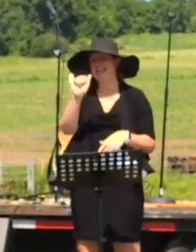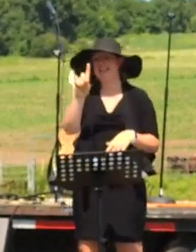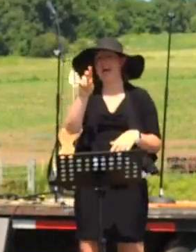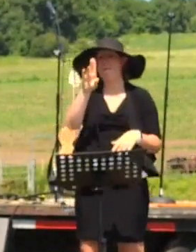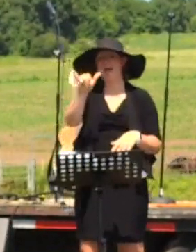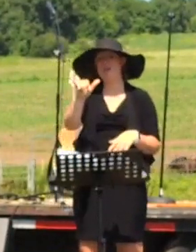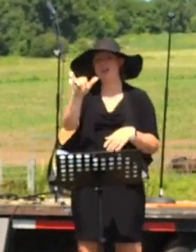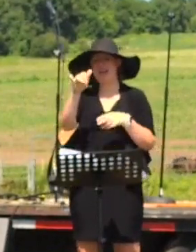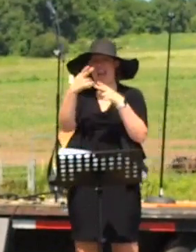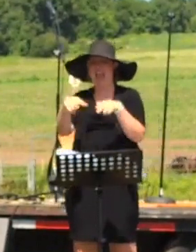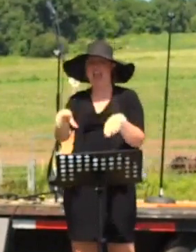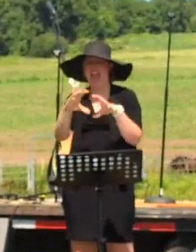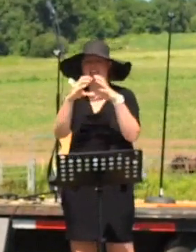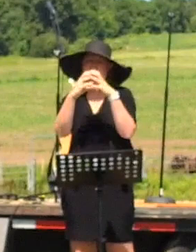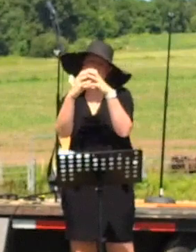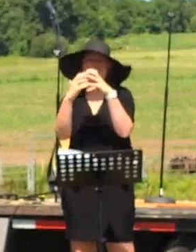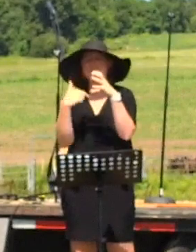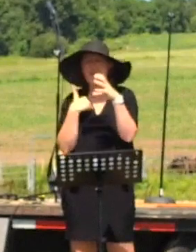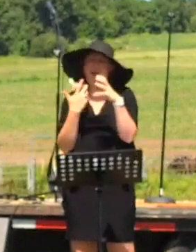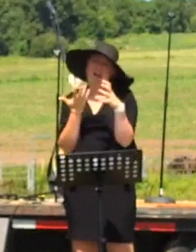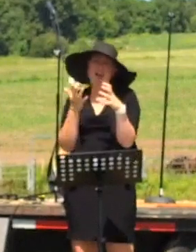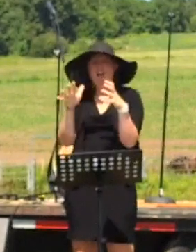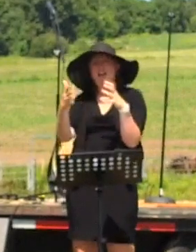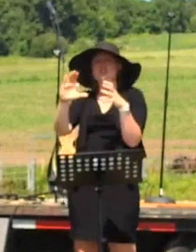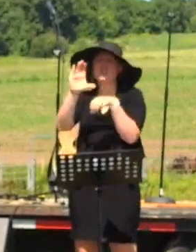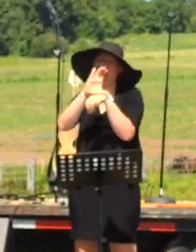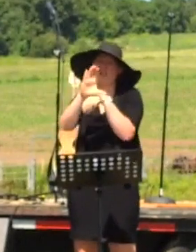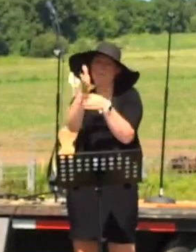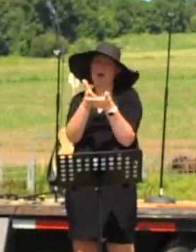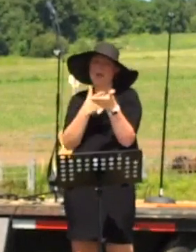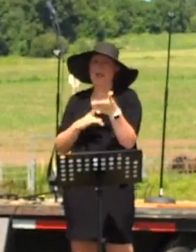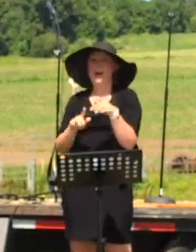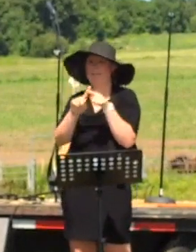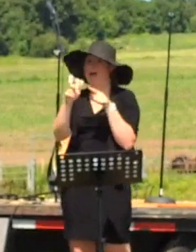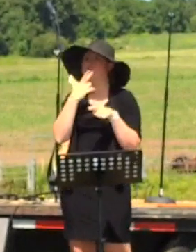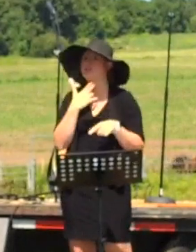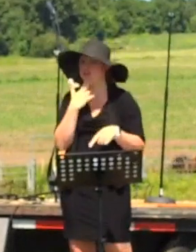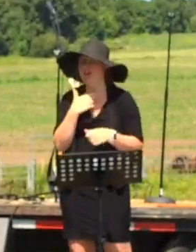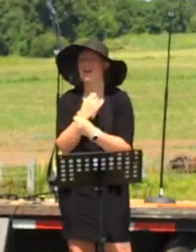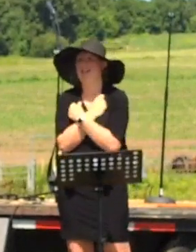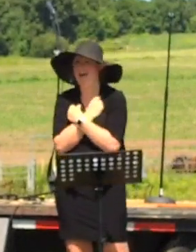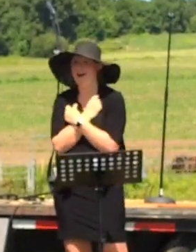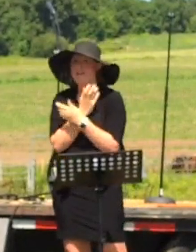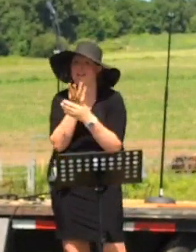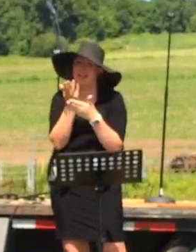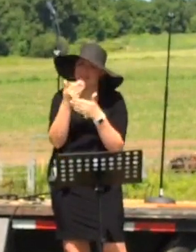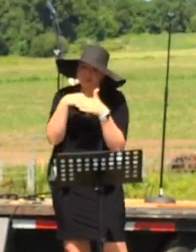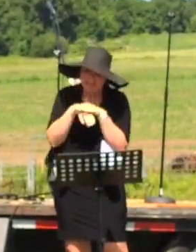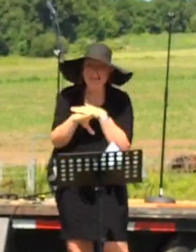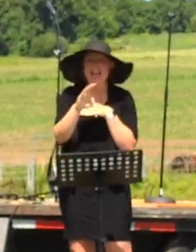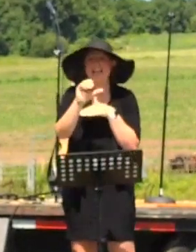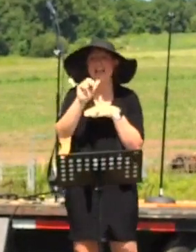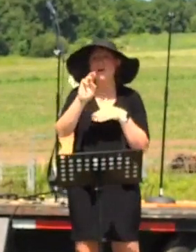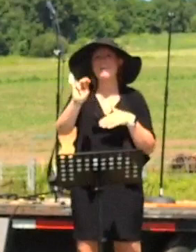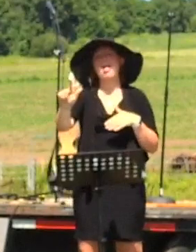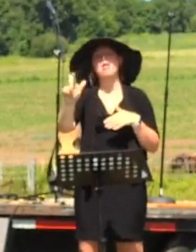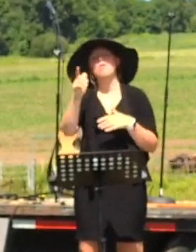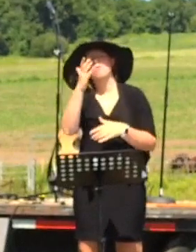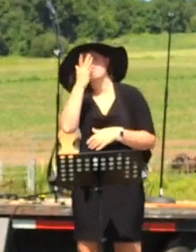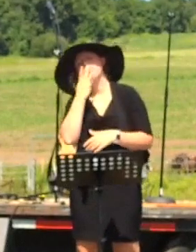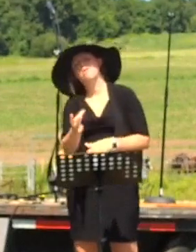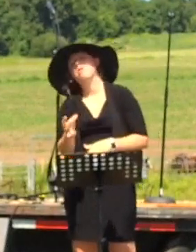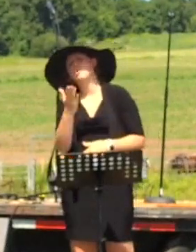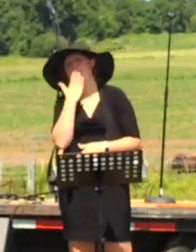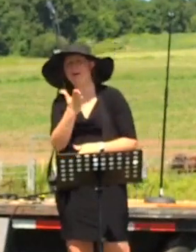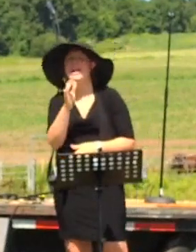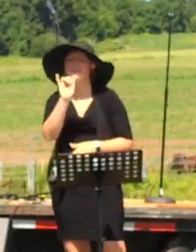of chocolate. I like chocolate. I'll eat chocolate. But, man, sugar. I love sugar. So that stuff that's inside those Cadbury eggs,